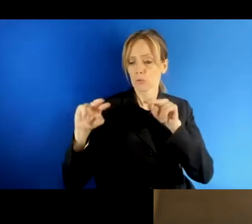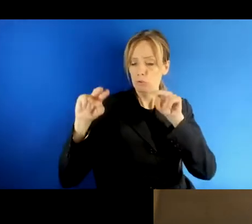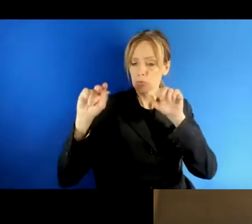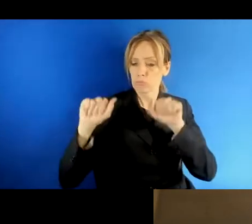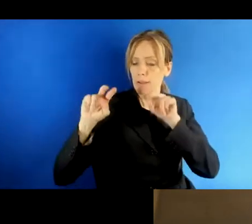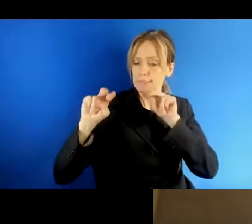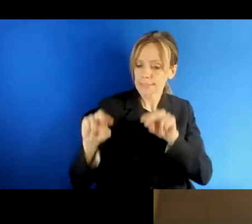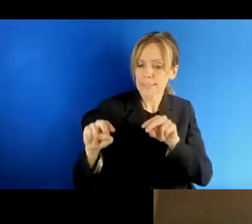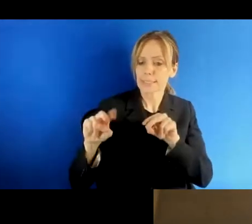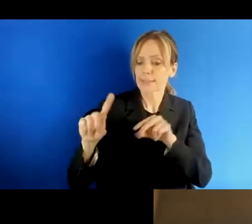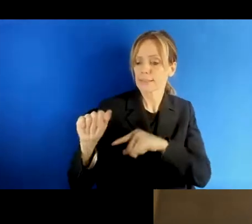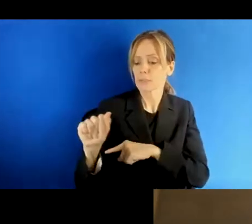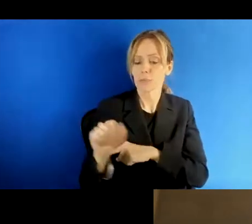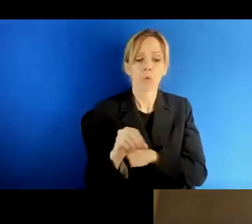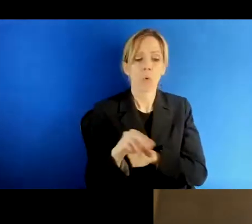unintelligent, or